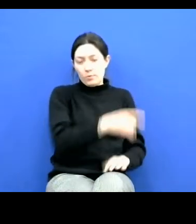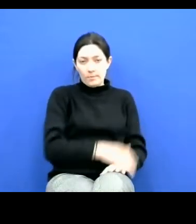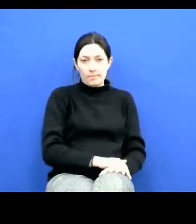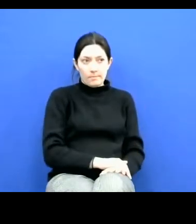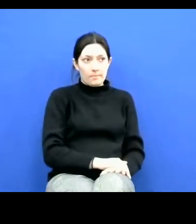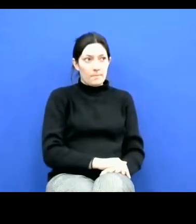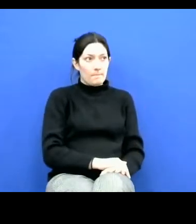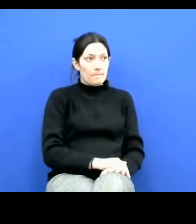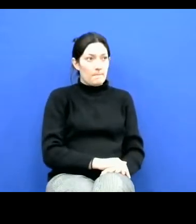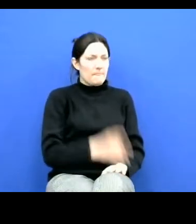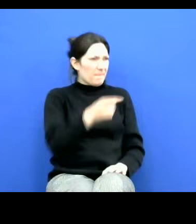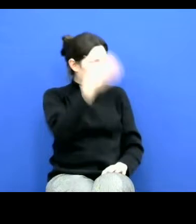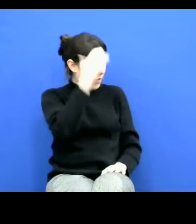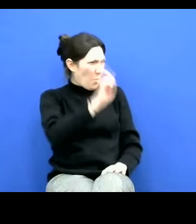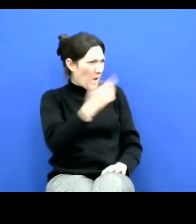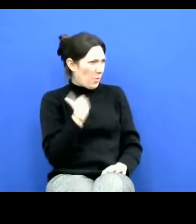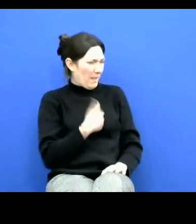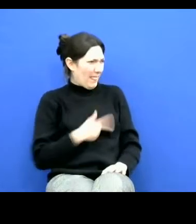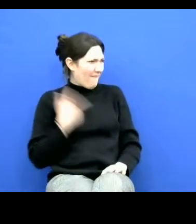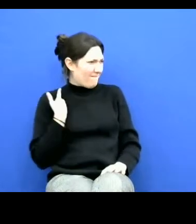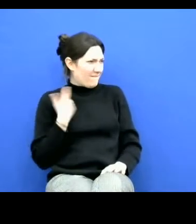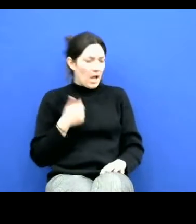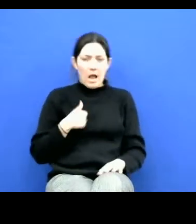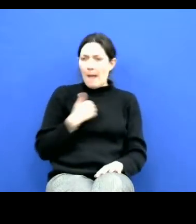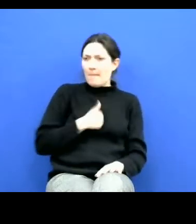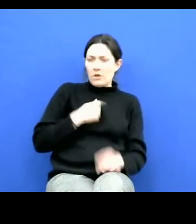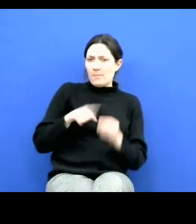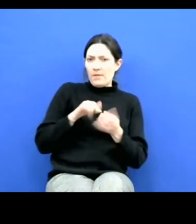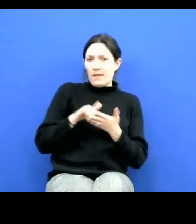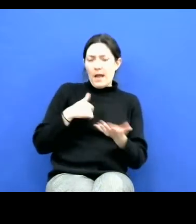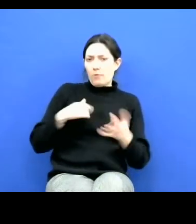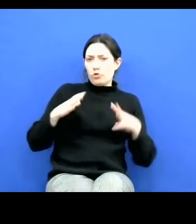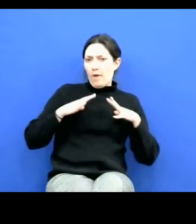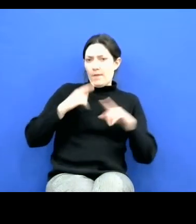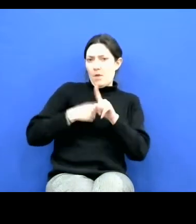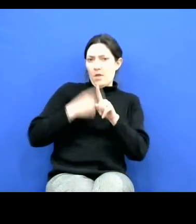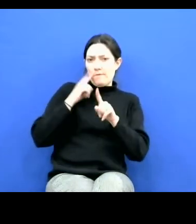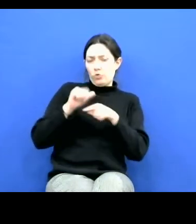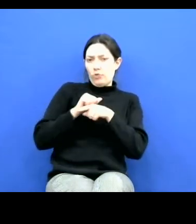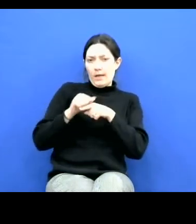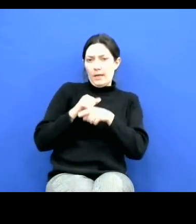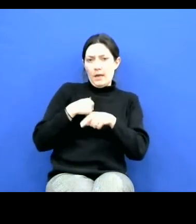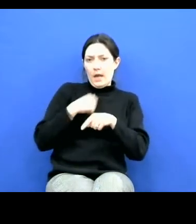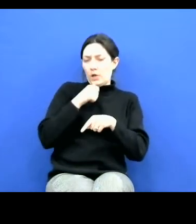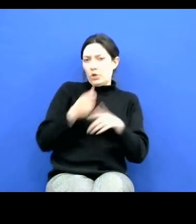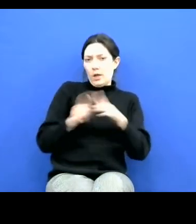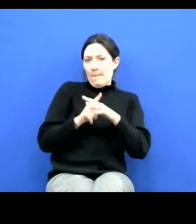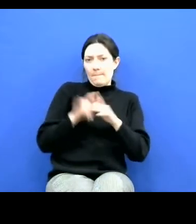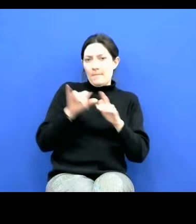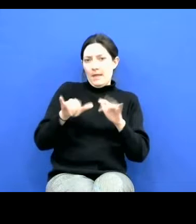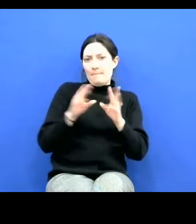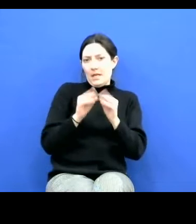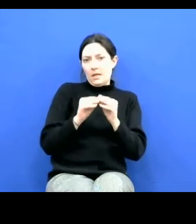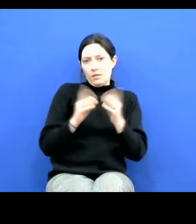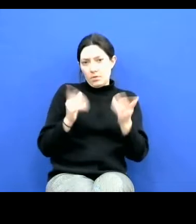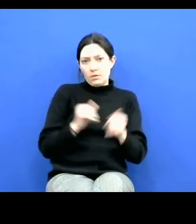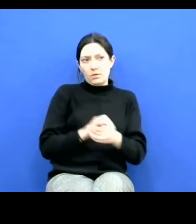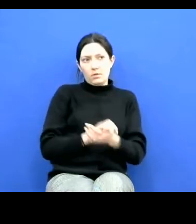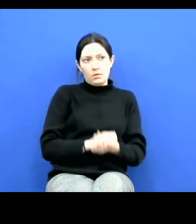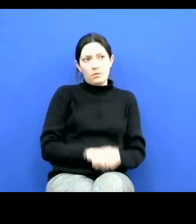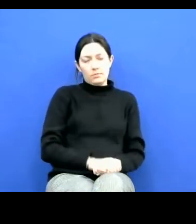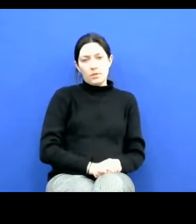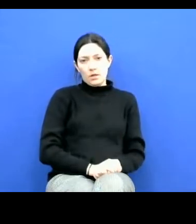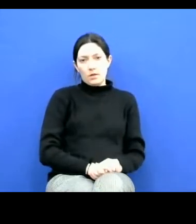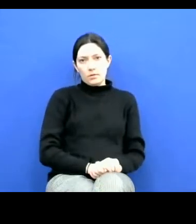where we live. Yeah, I apologize about that. I was out of town for the month for training and I could not make it. But